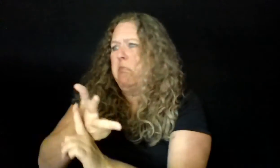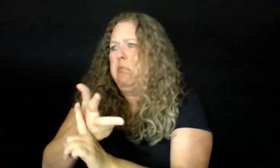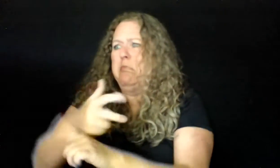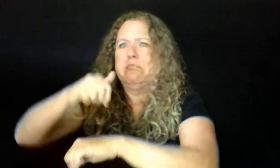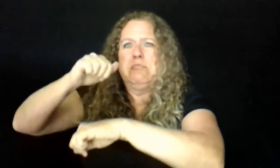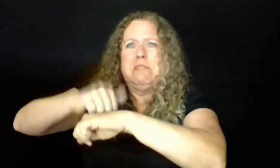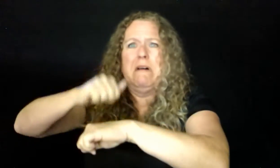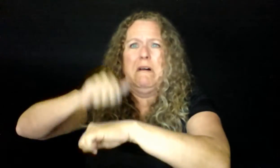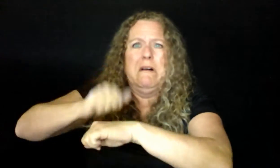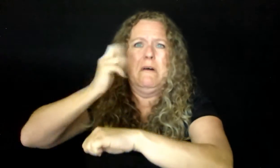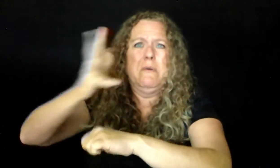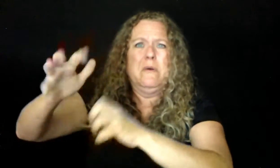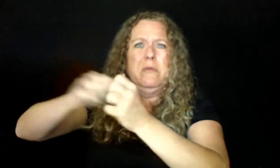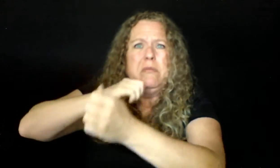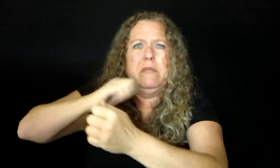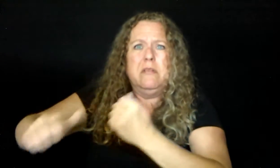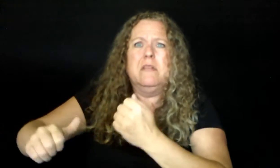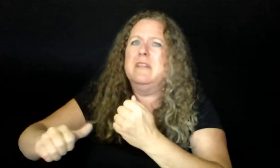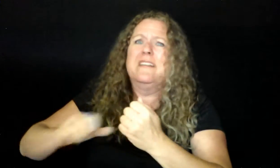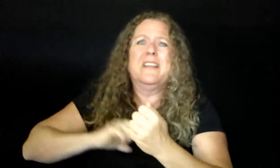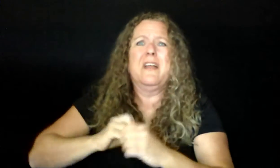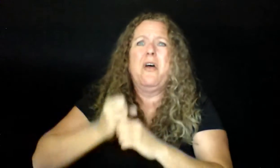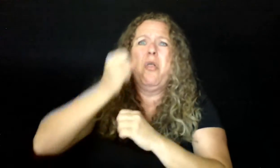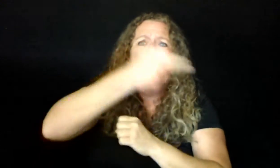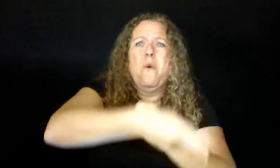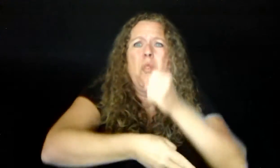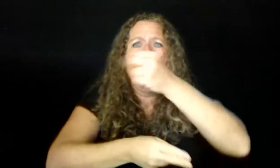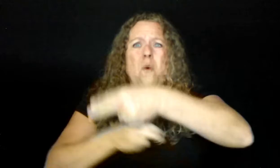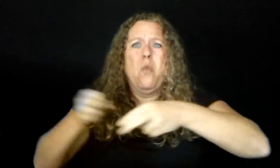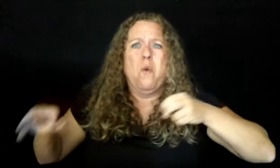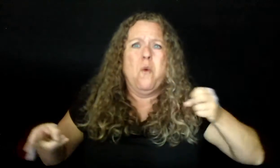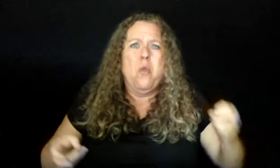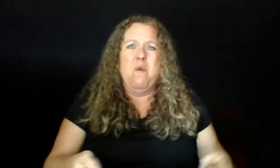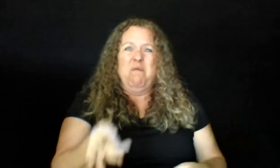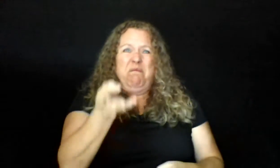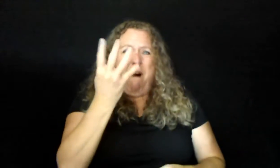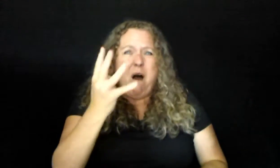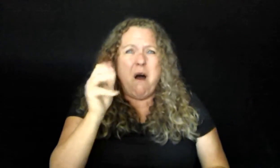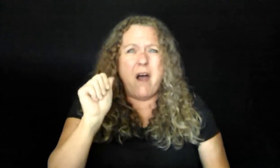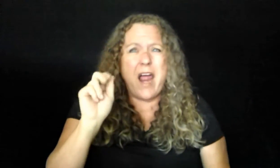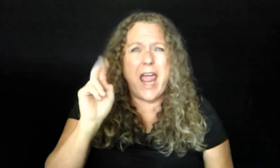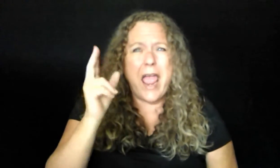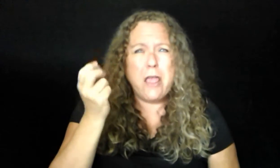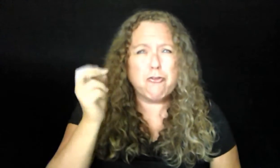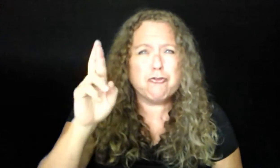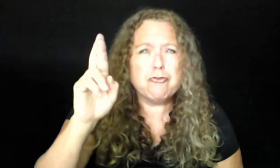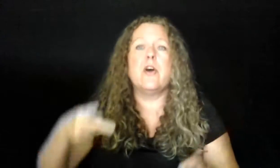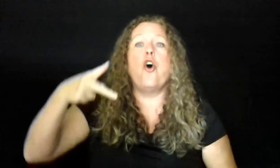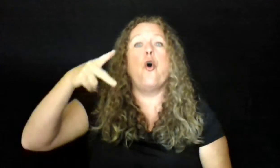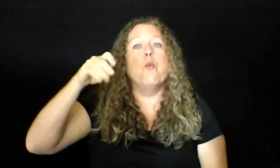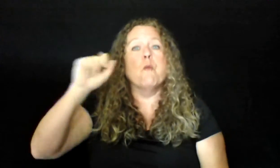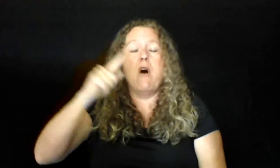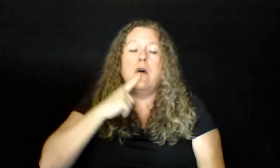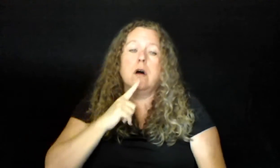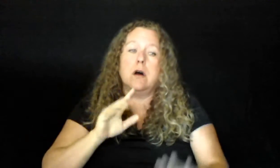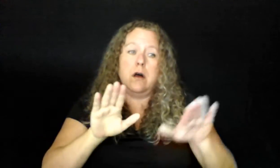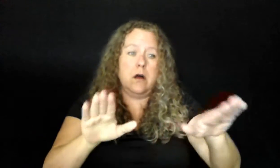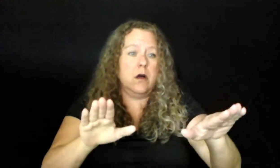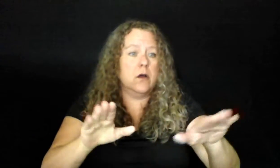from the stern and prayed for daylight. In an attempt to escape from the ship, the sailors let the last men stay with the ship. "You cannot